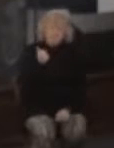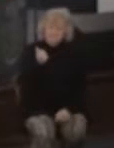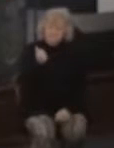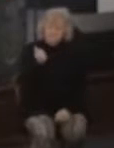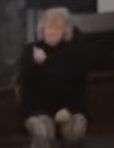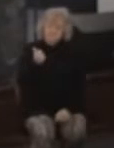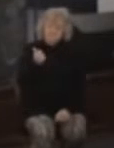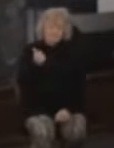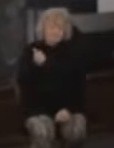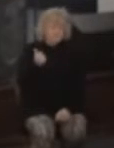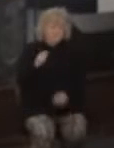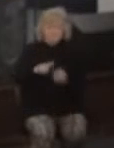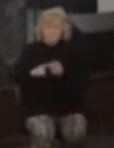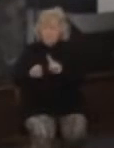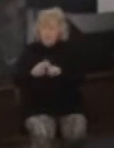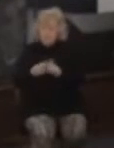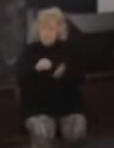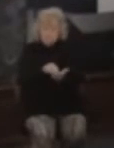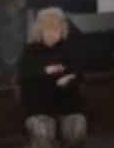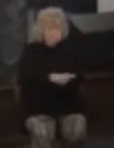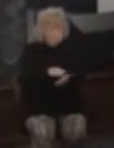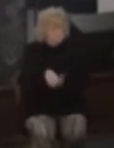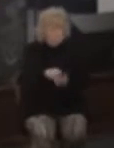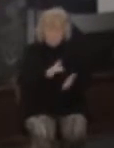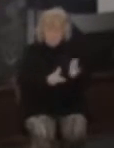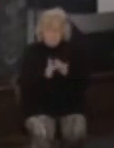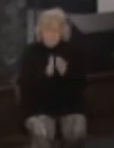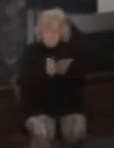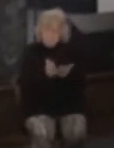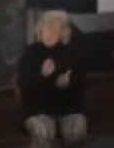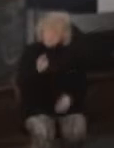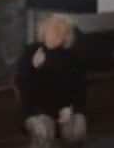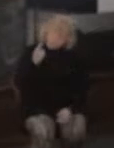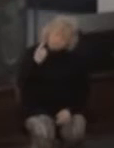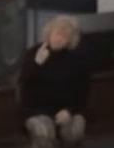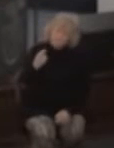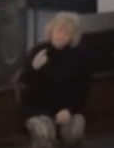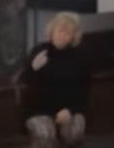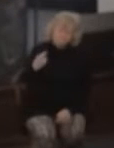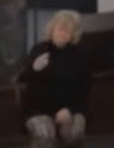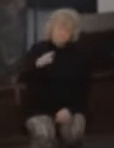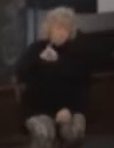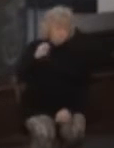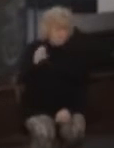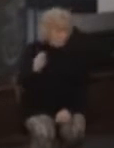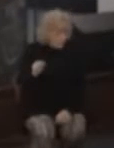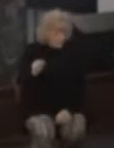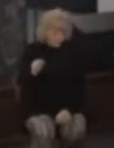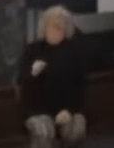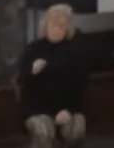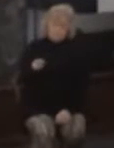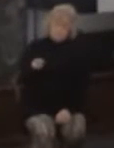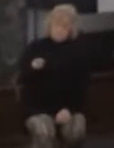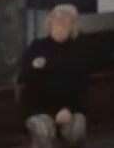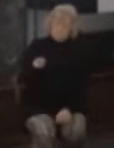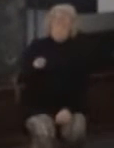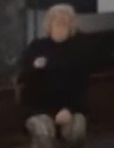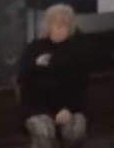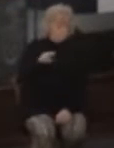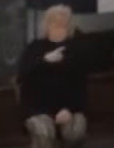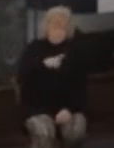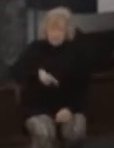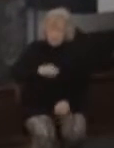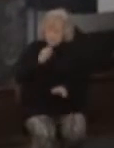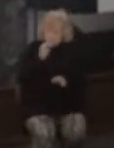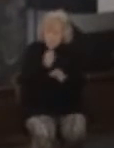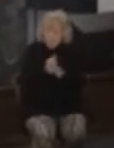were kindred spirits. They were the best of friends. Jonathan obviously was impressed by David's faith and going